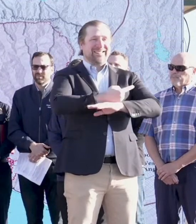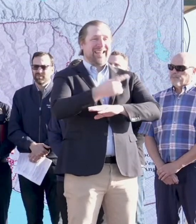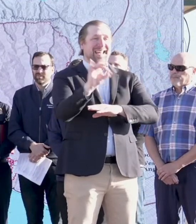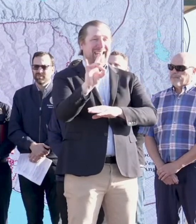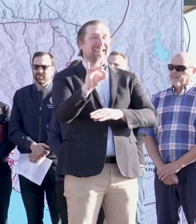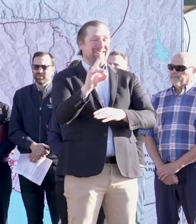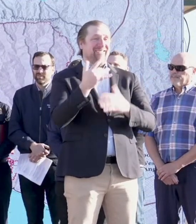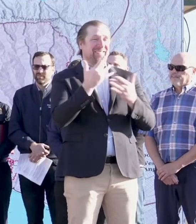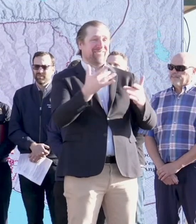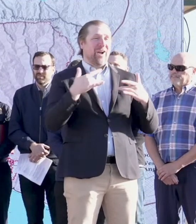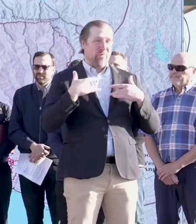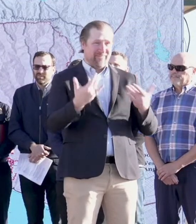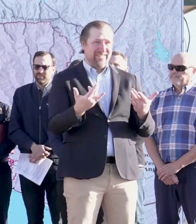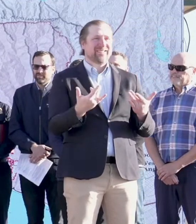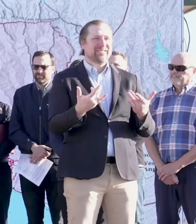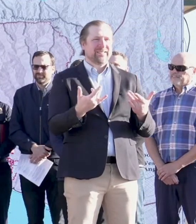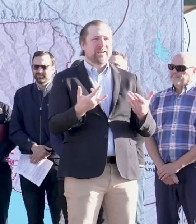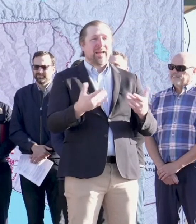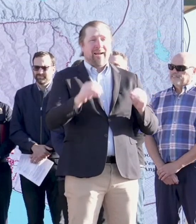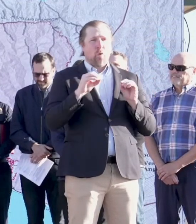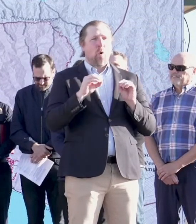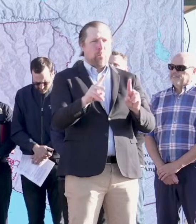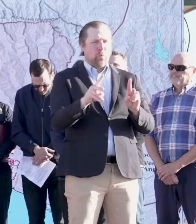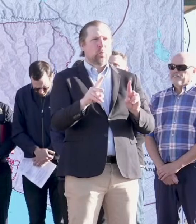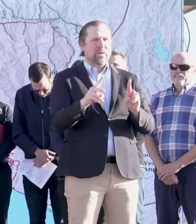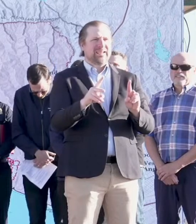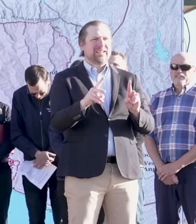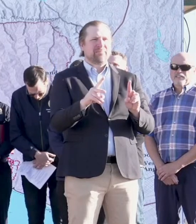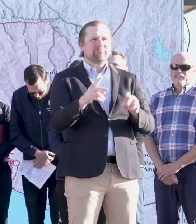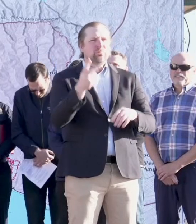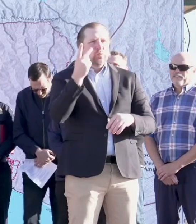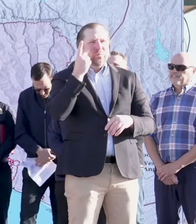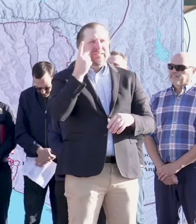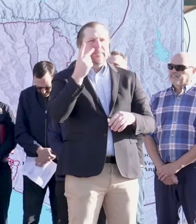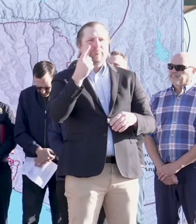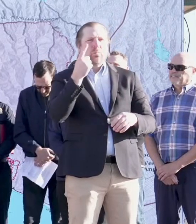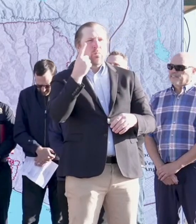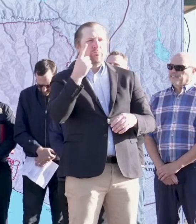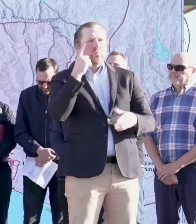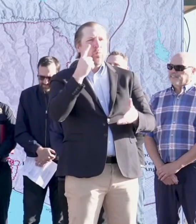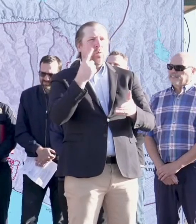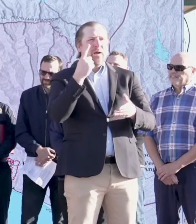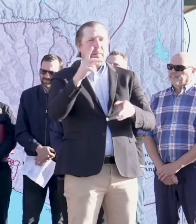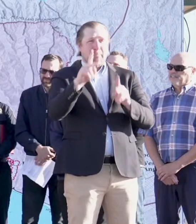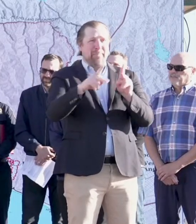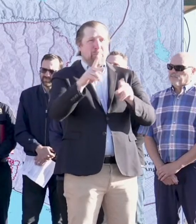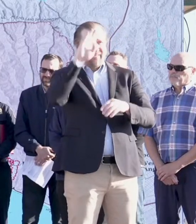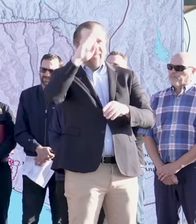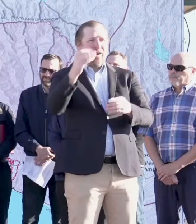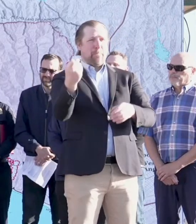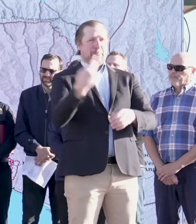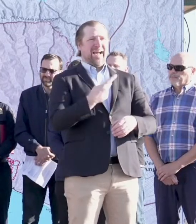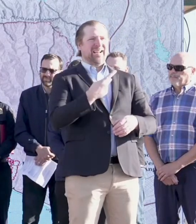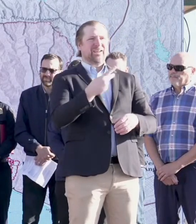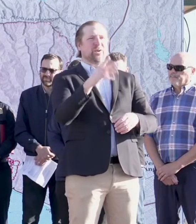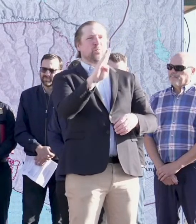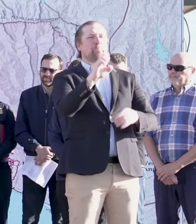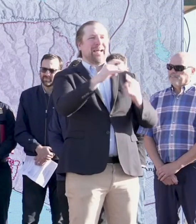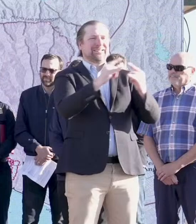event. I've had an opportunity to see some of these firefighters come back to base camp. They've been on this from day